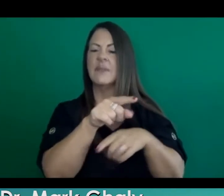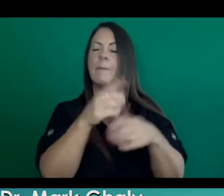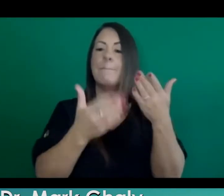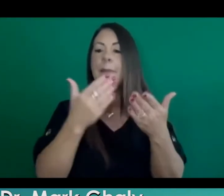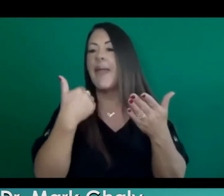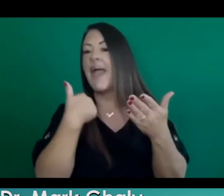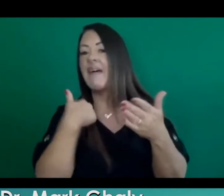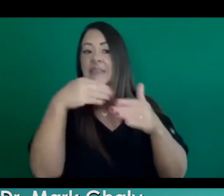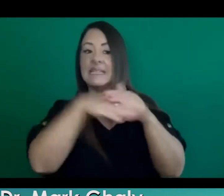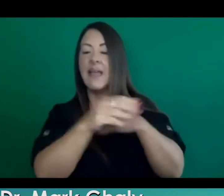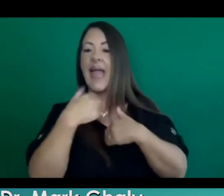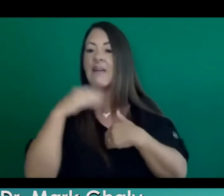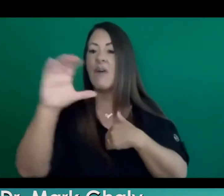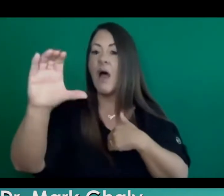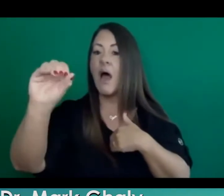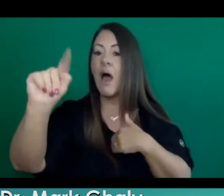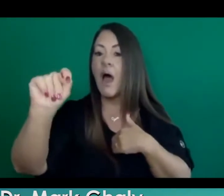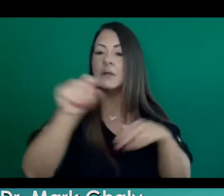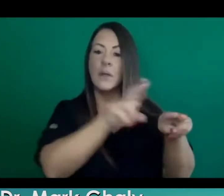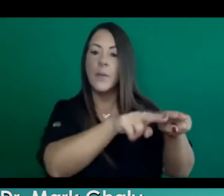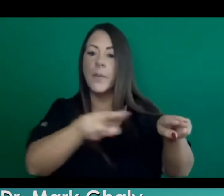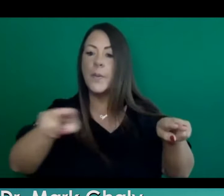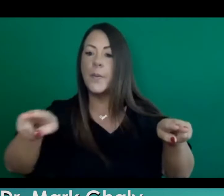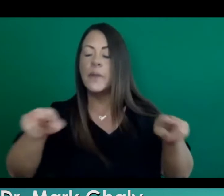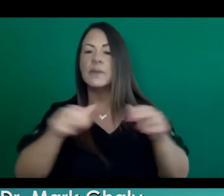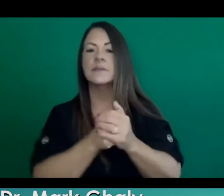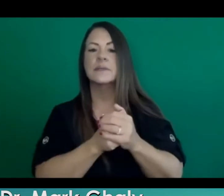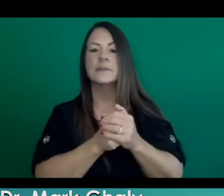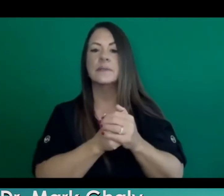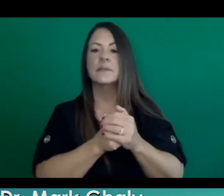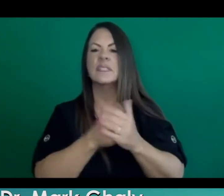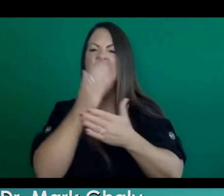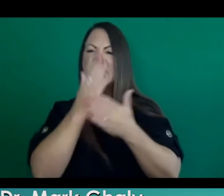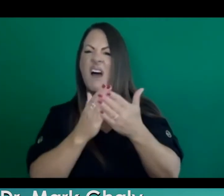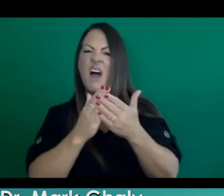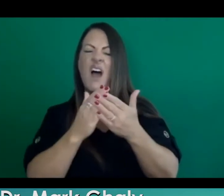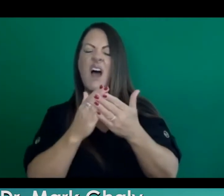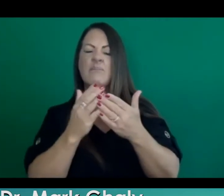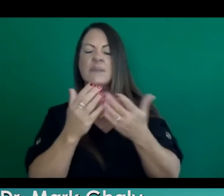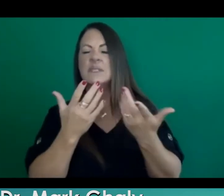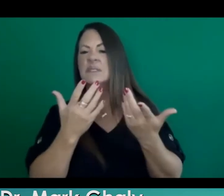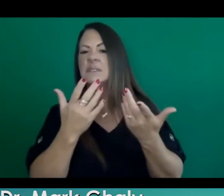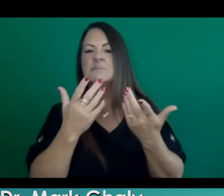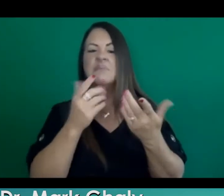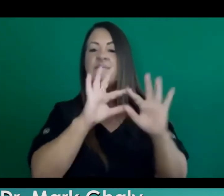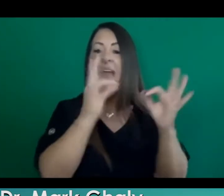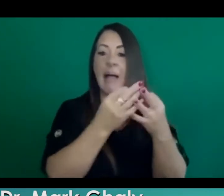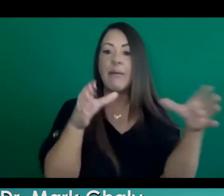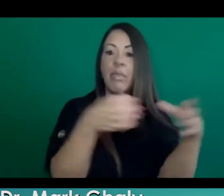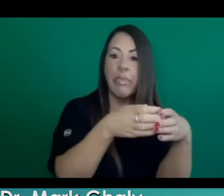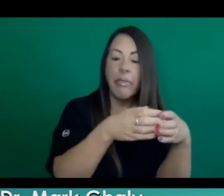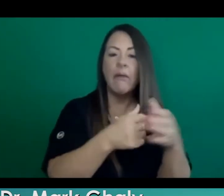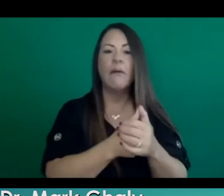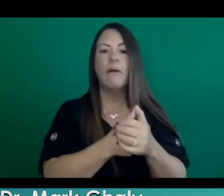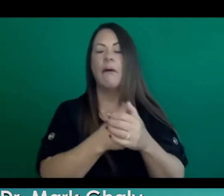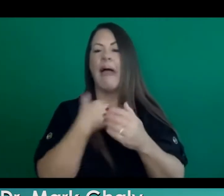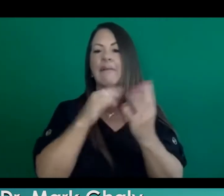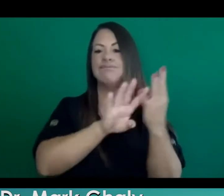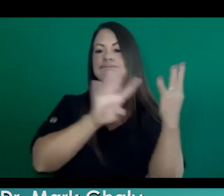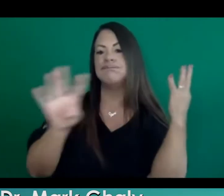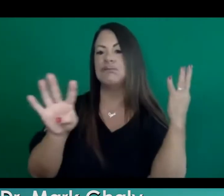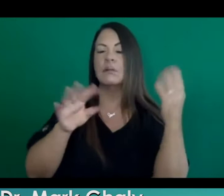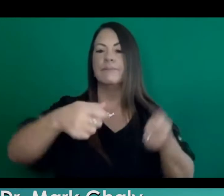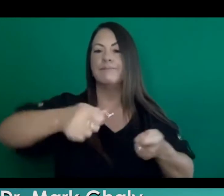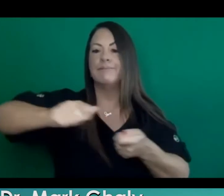some areas for families, often lines of buffet style meals, shared bathroom and